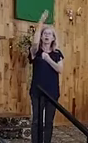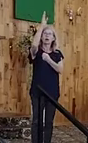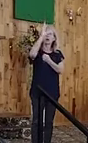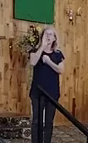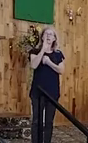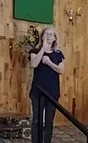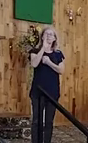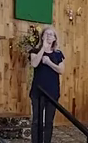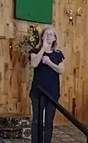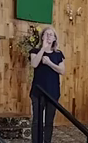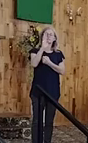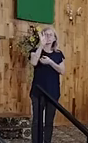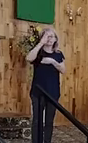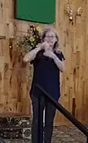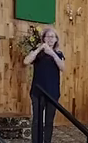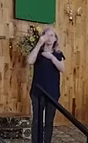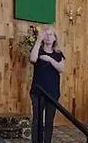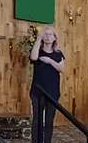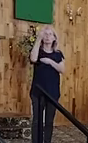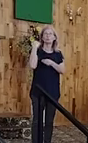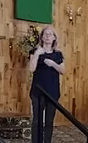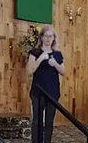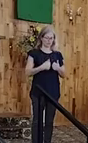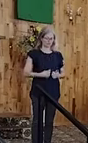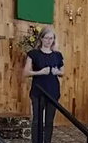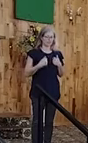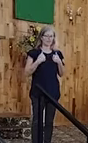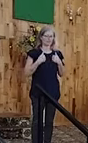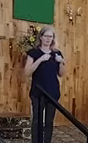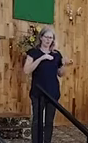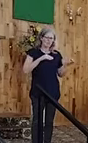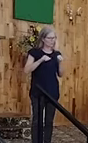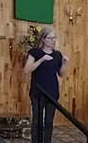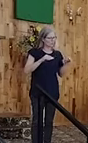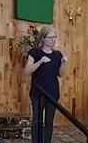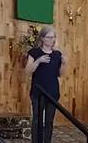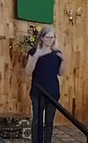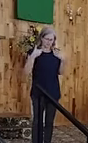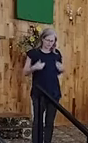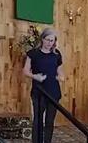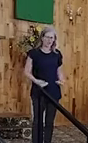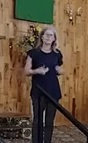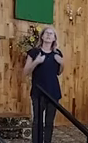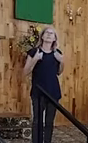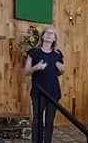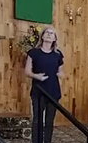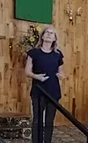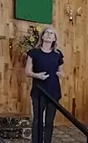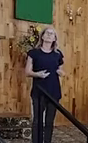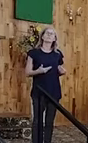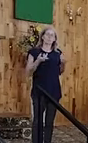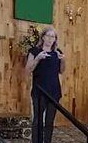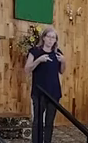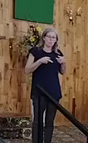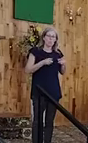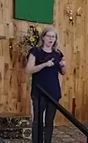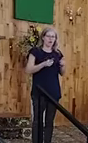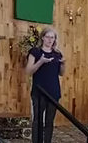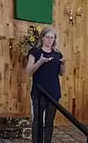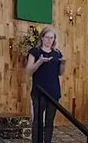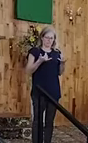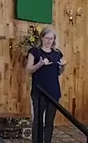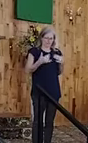God, for in you we live and move and have our being. And while in this